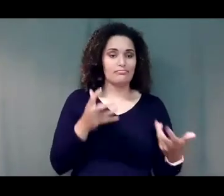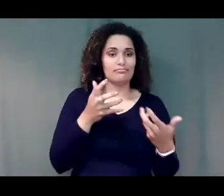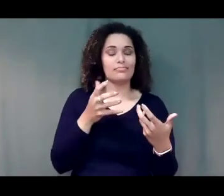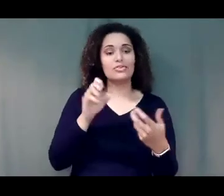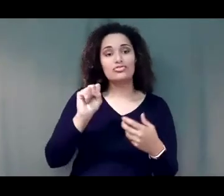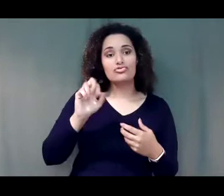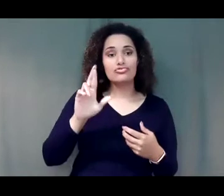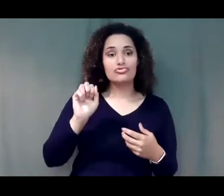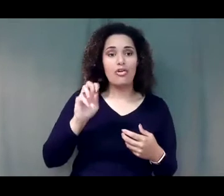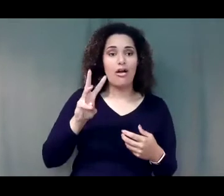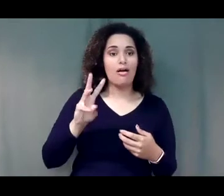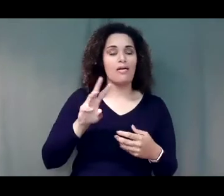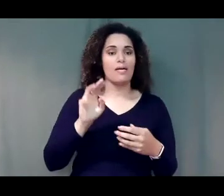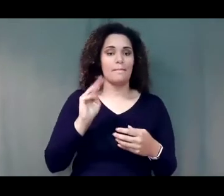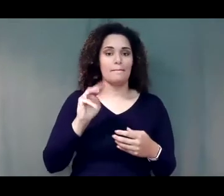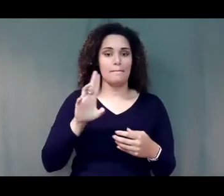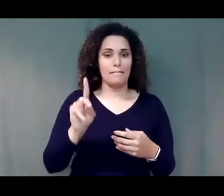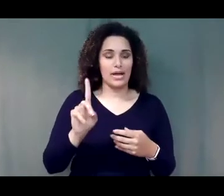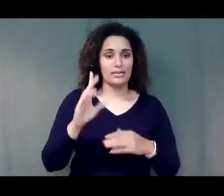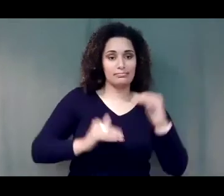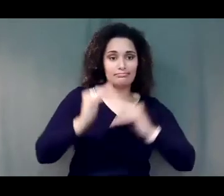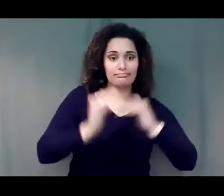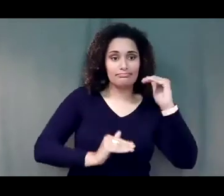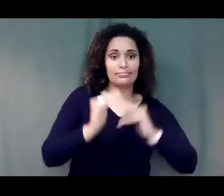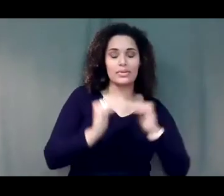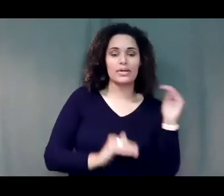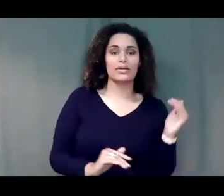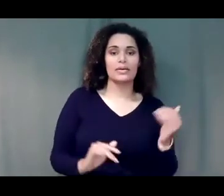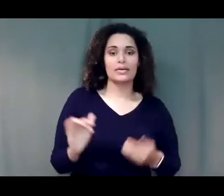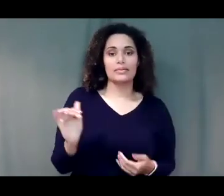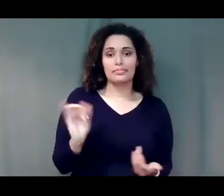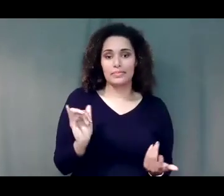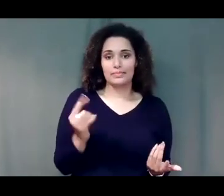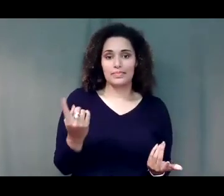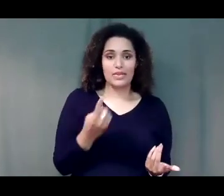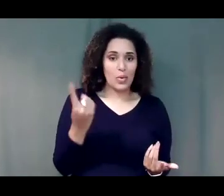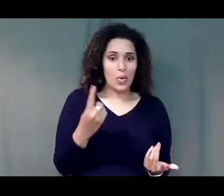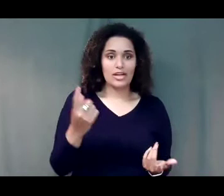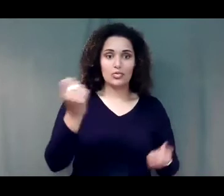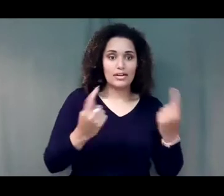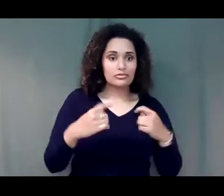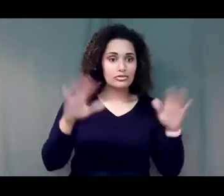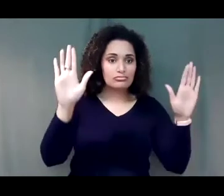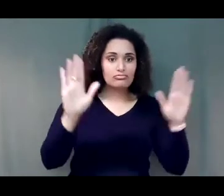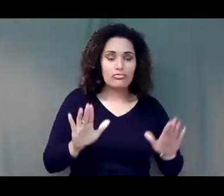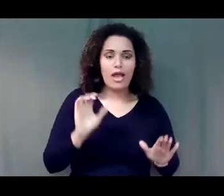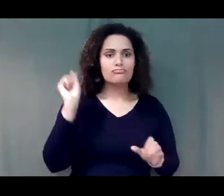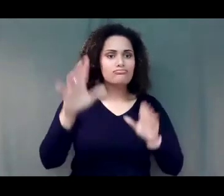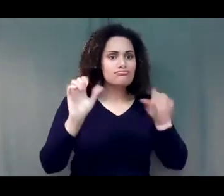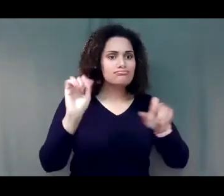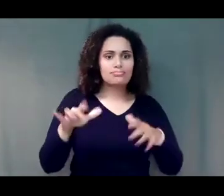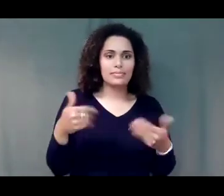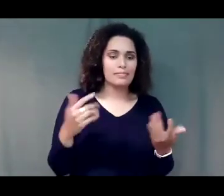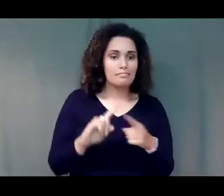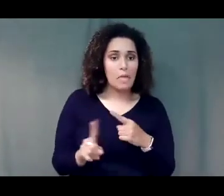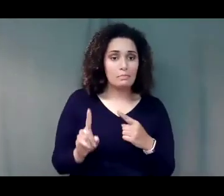mud to build that building. So as always, questions are great, throw them out there, but otherwise we'll get